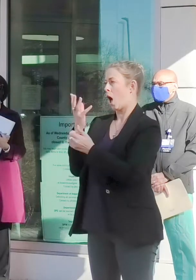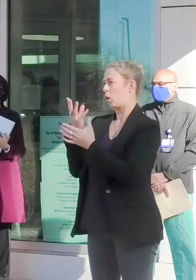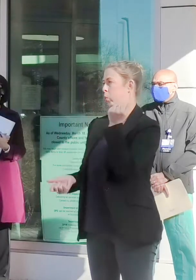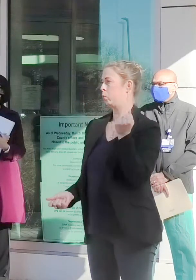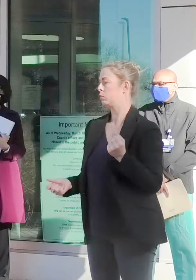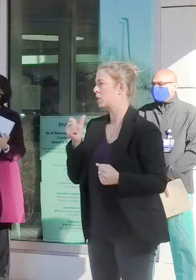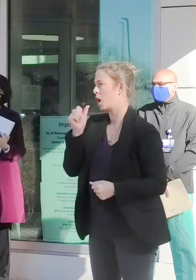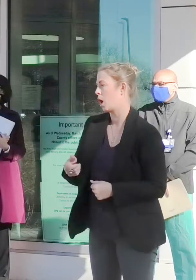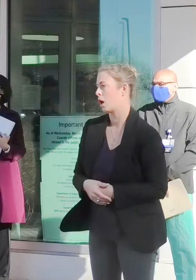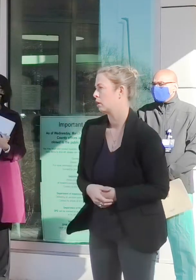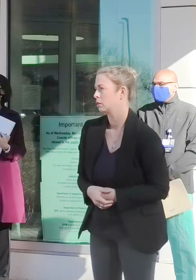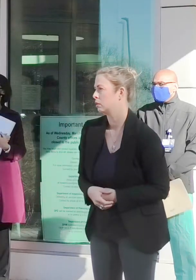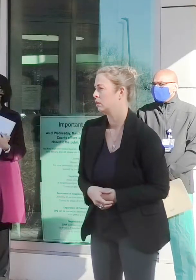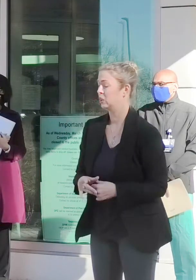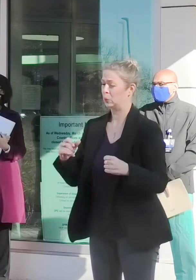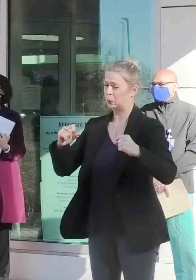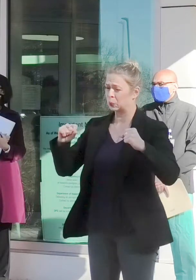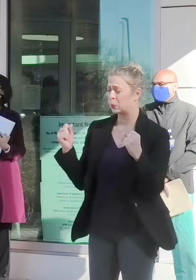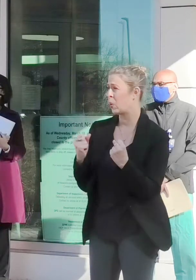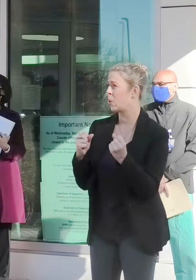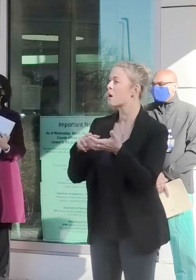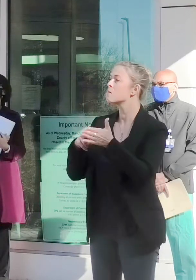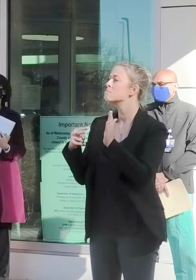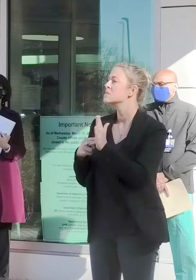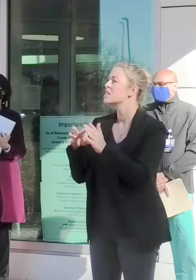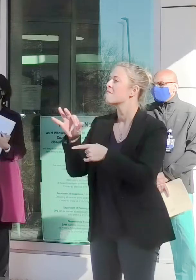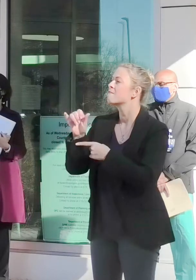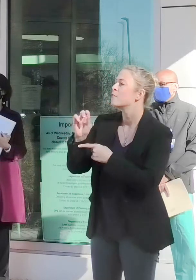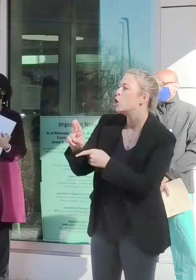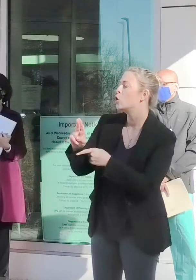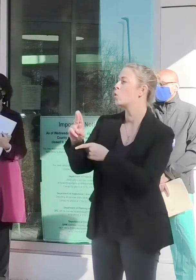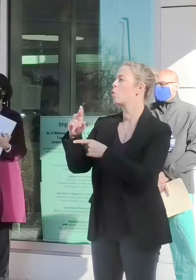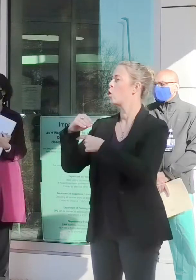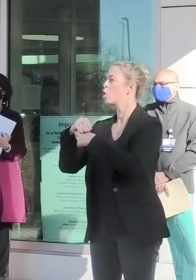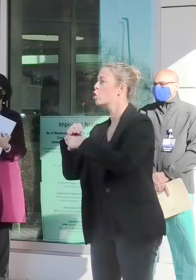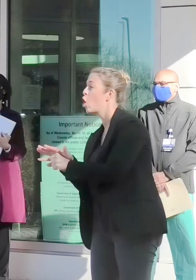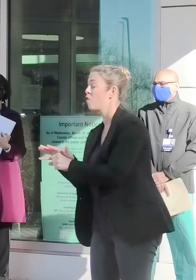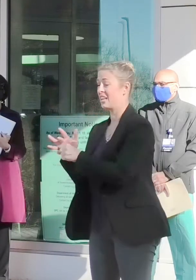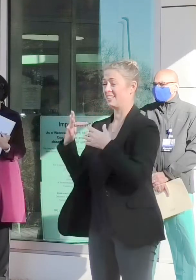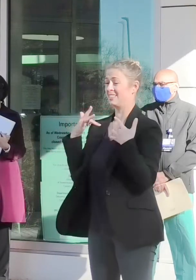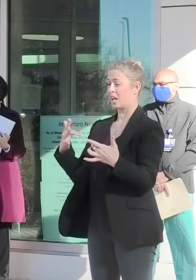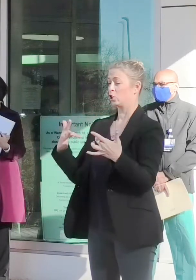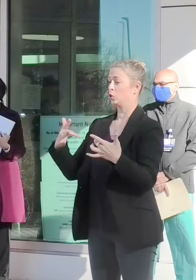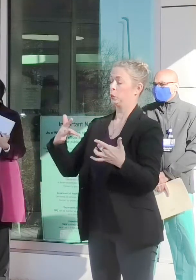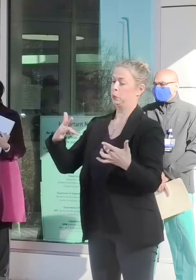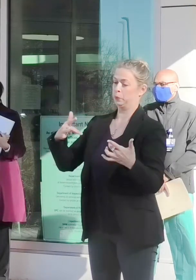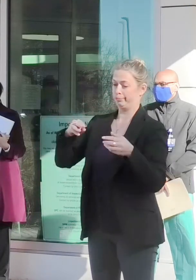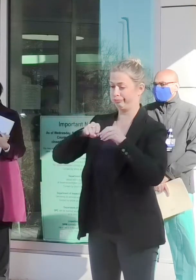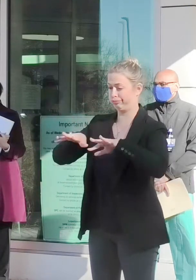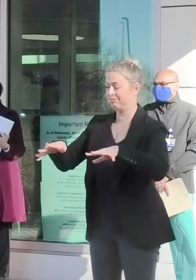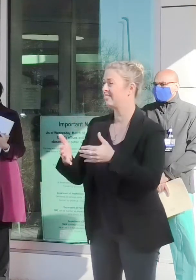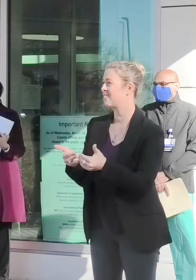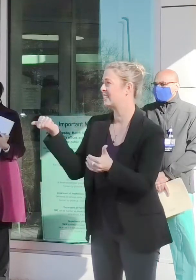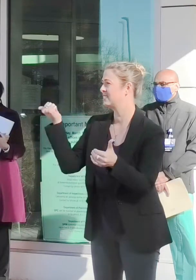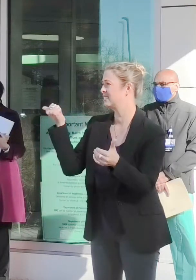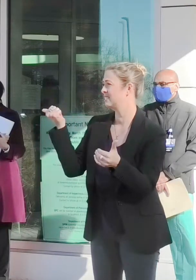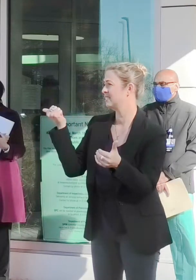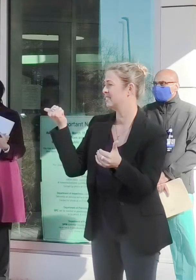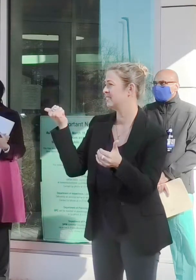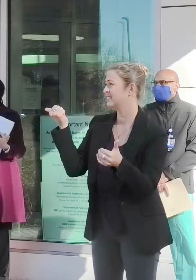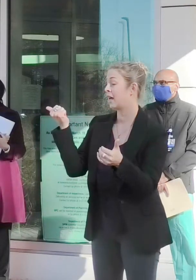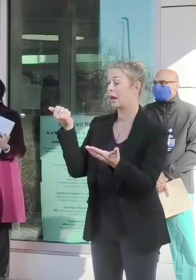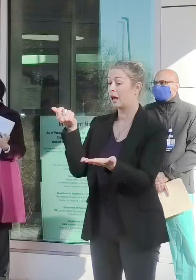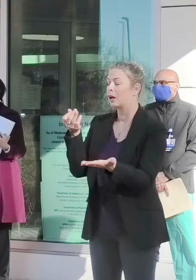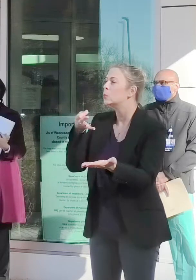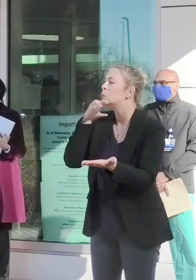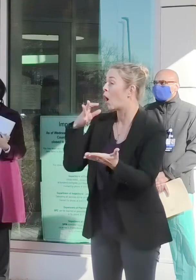colder weather, viruses like COVID-19 and the flu are more likely to hang in the air, And with this upcoming holiday, we're at a